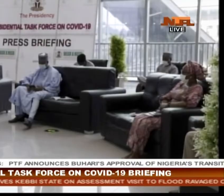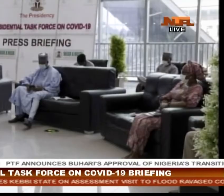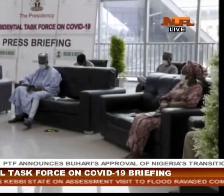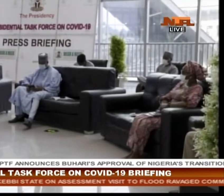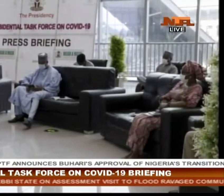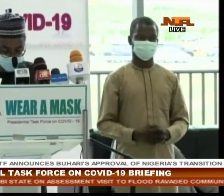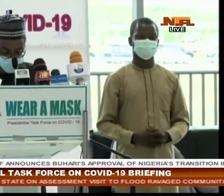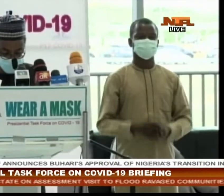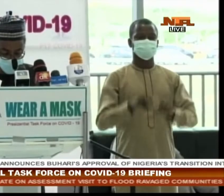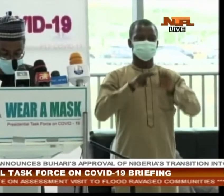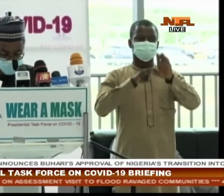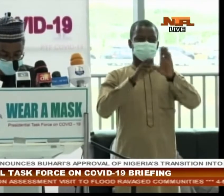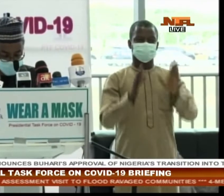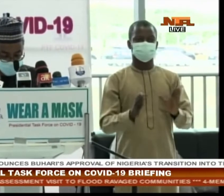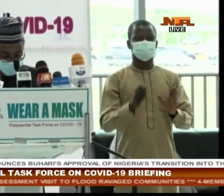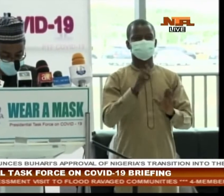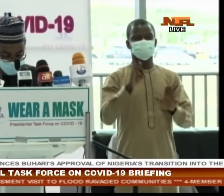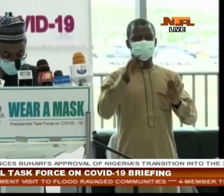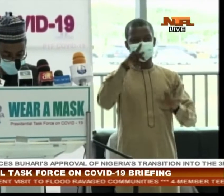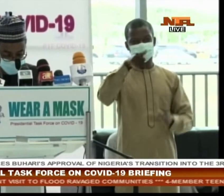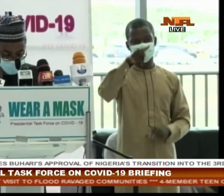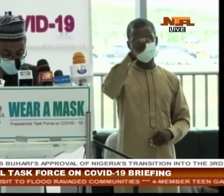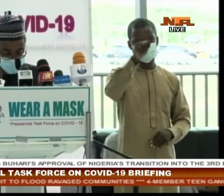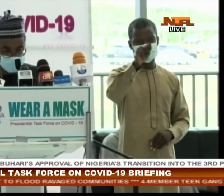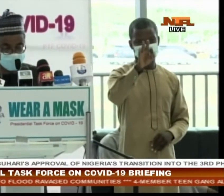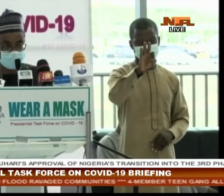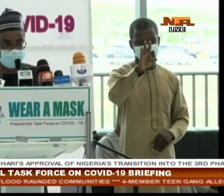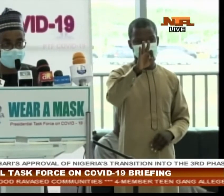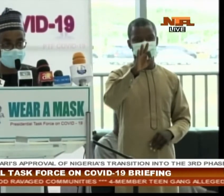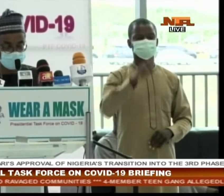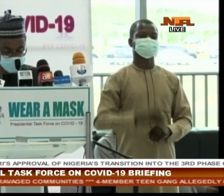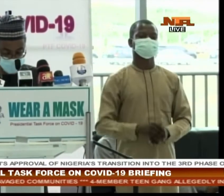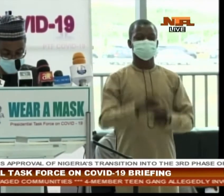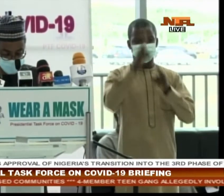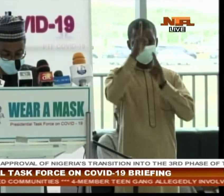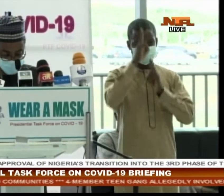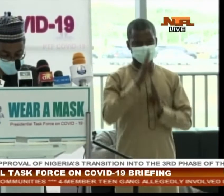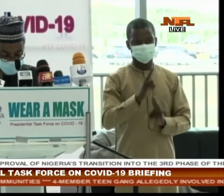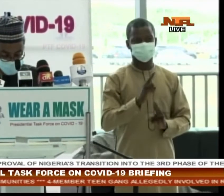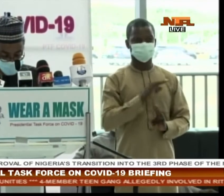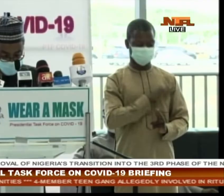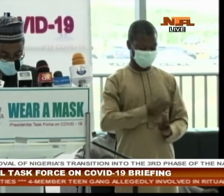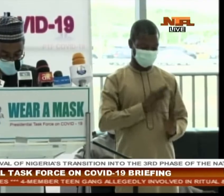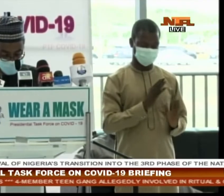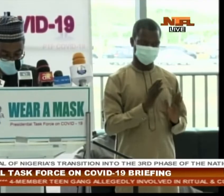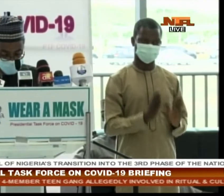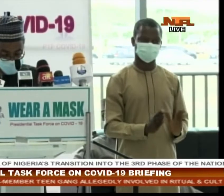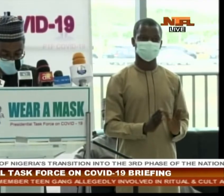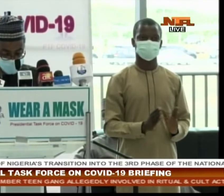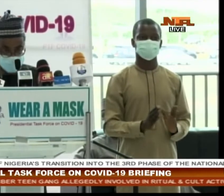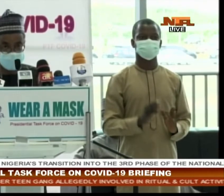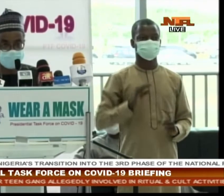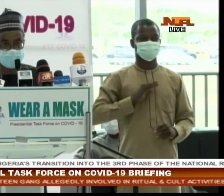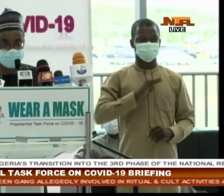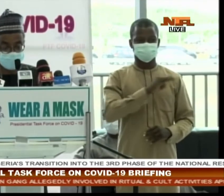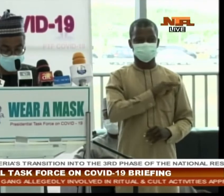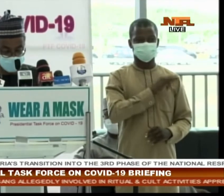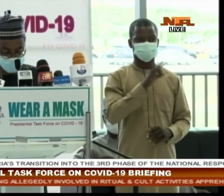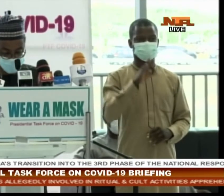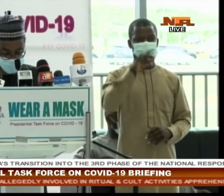The Chairman of the Presidential Task Force, honorable ministers, members of the